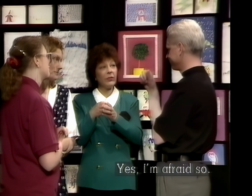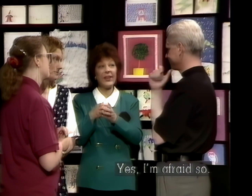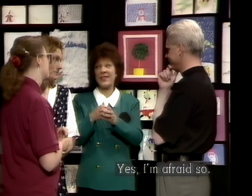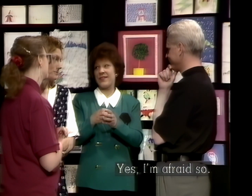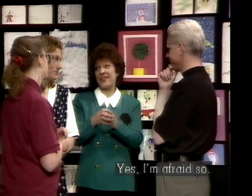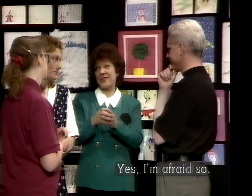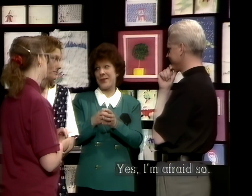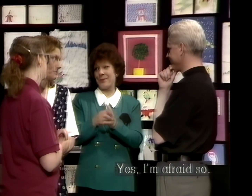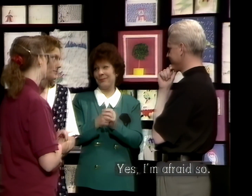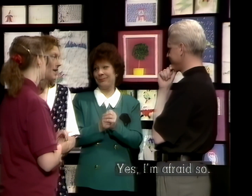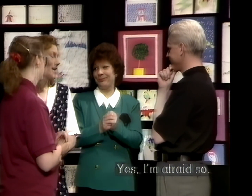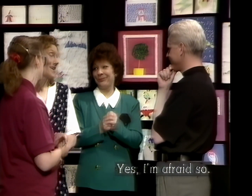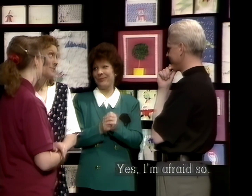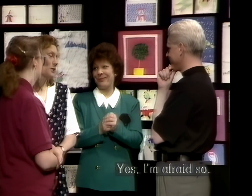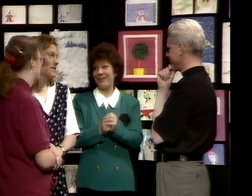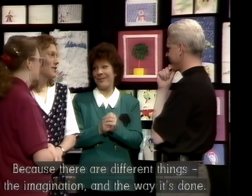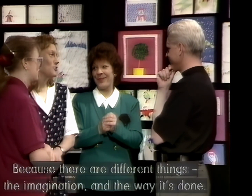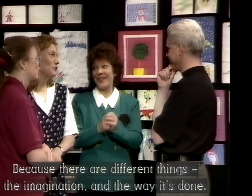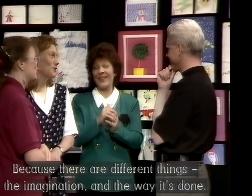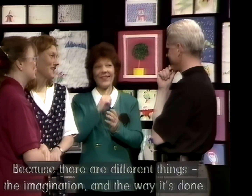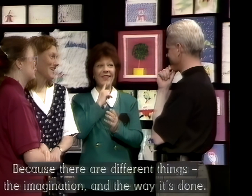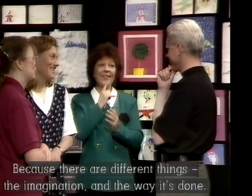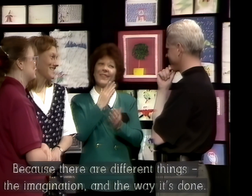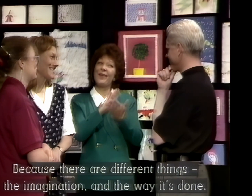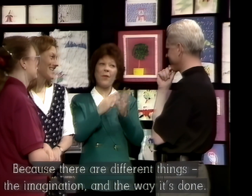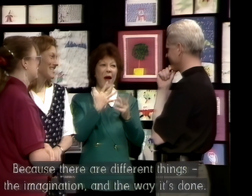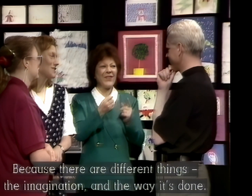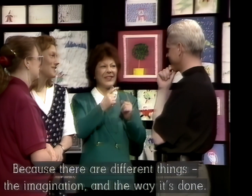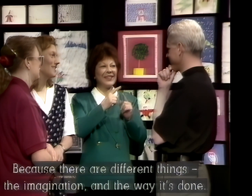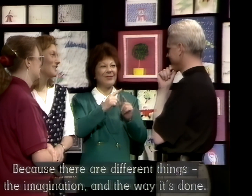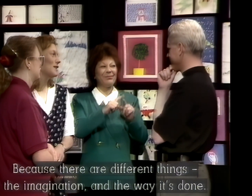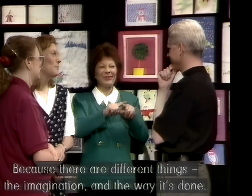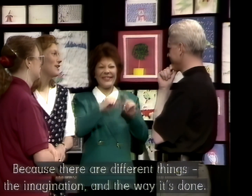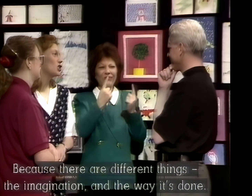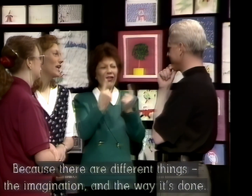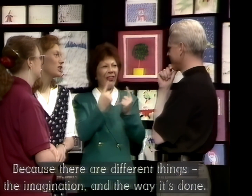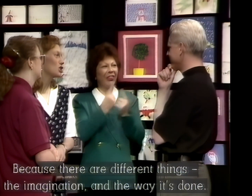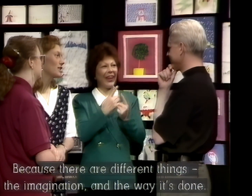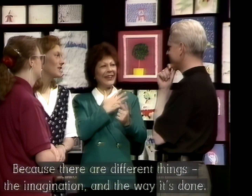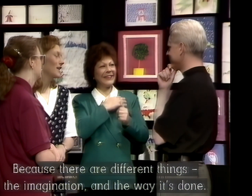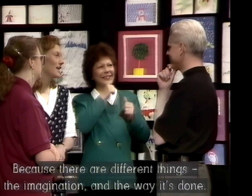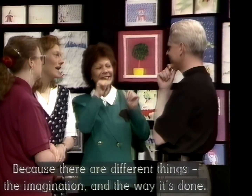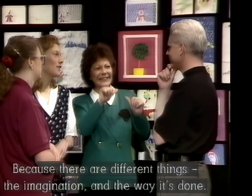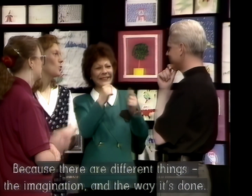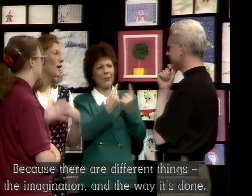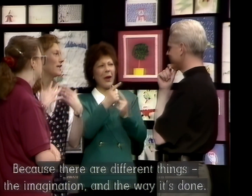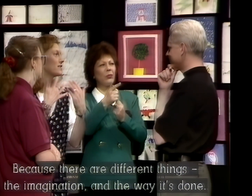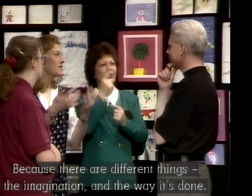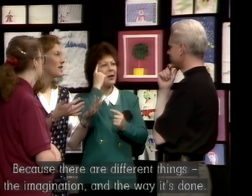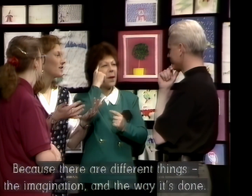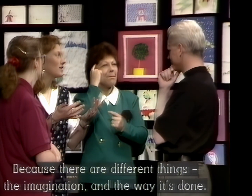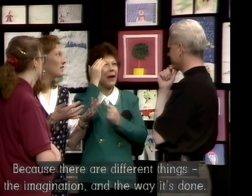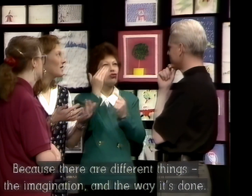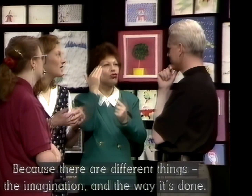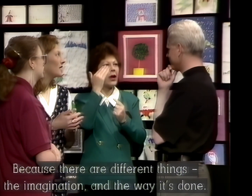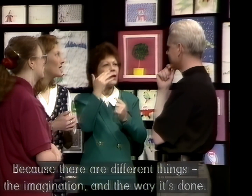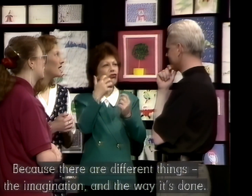Yes, afraid so. Because there are different things. It's the imagination and the way it's done.